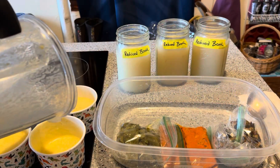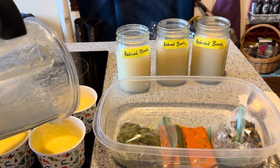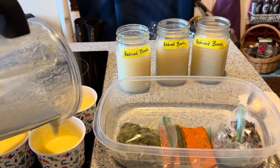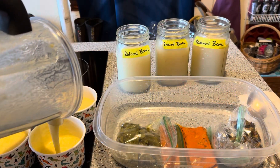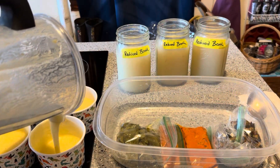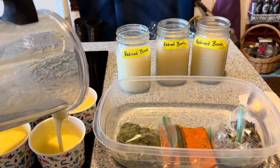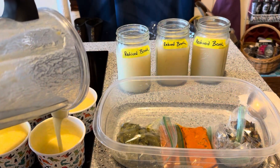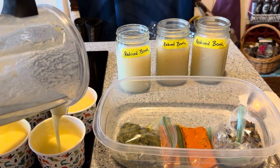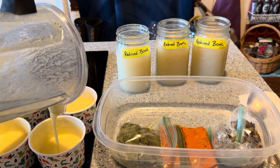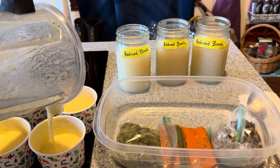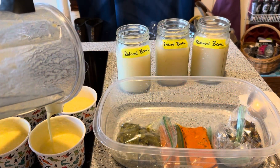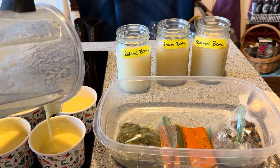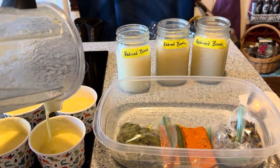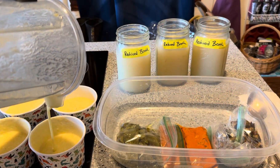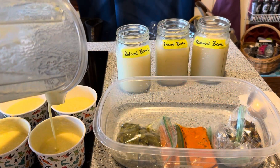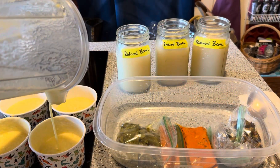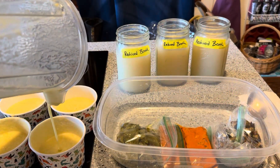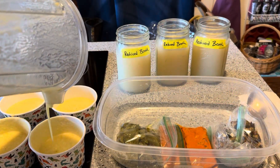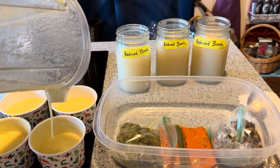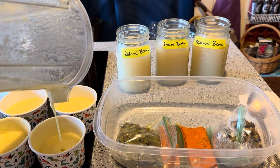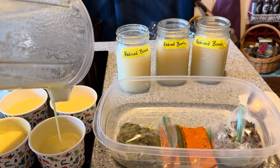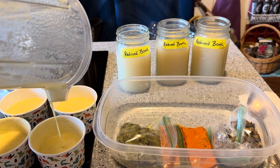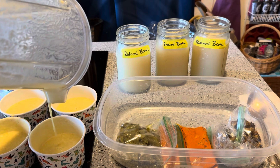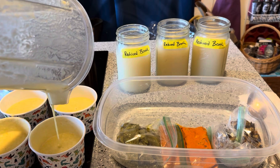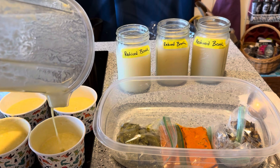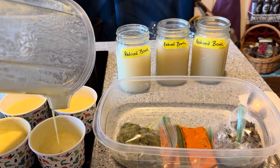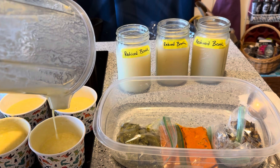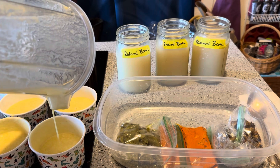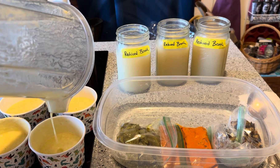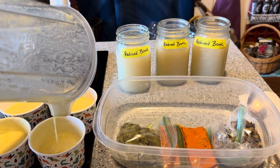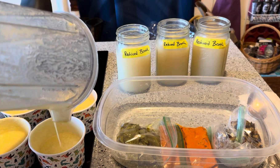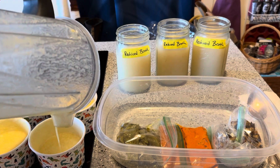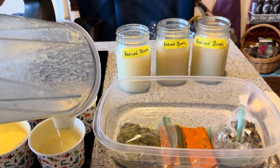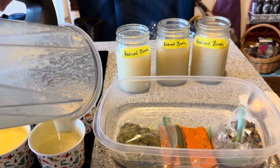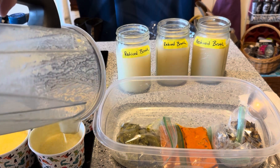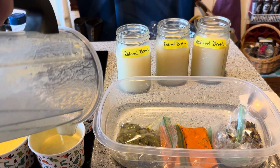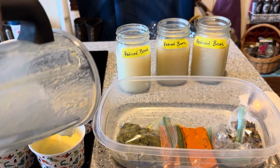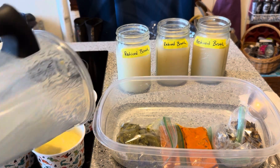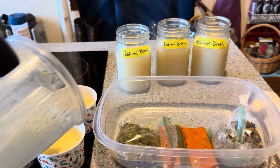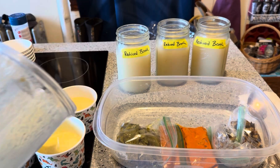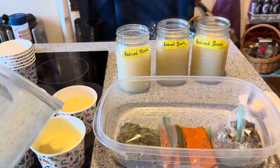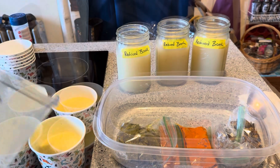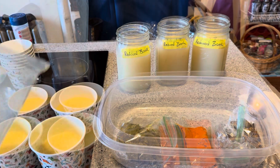6.1 grams of net carbs. And 1 serving had to fit into 2 containers.